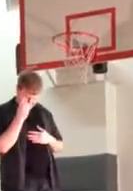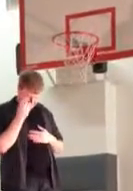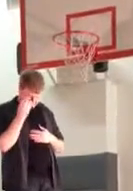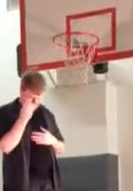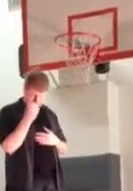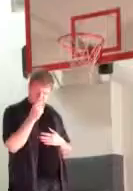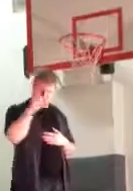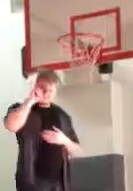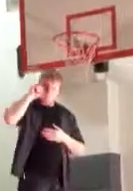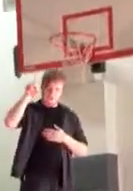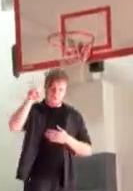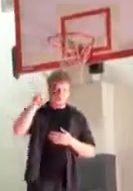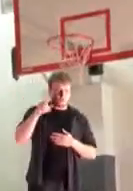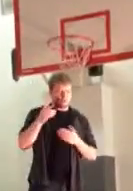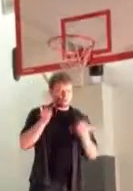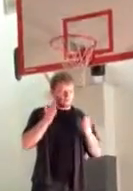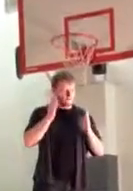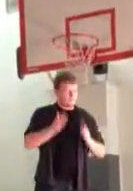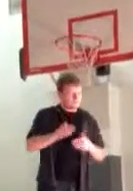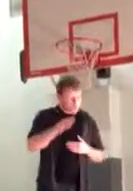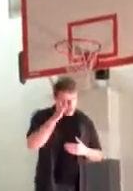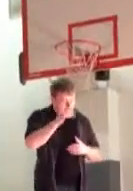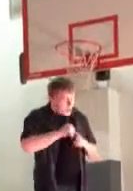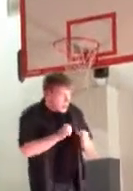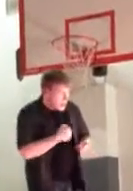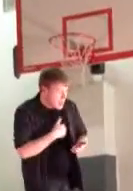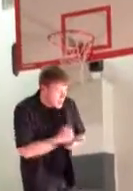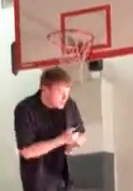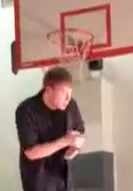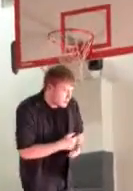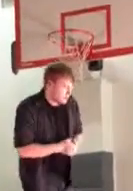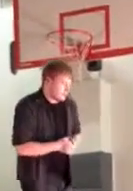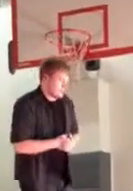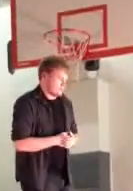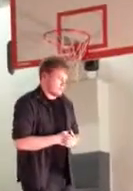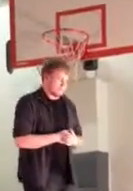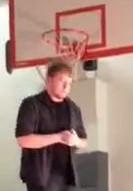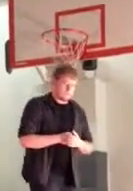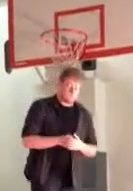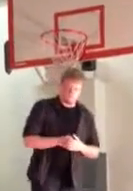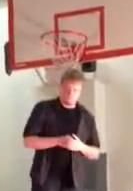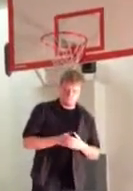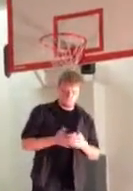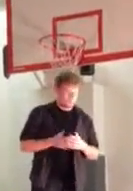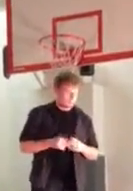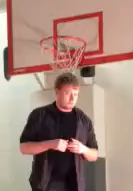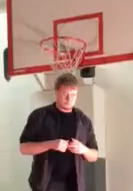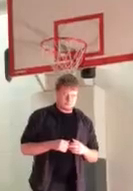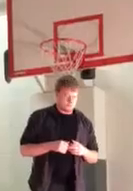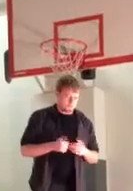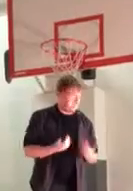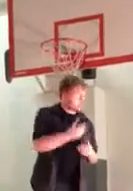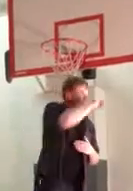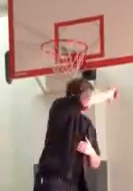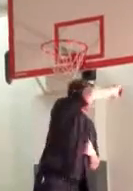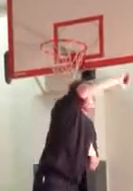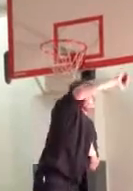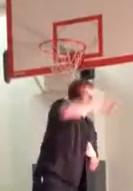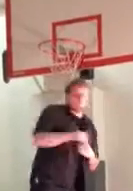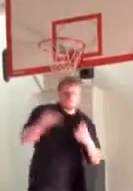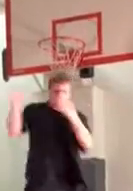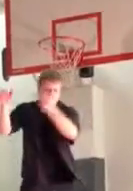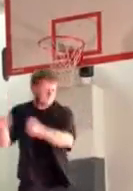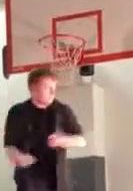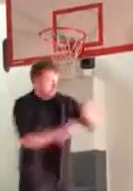like starting to think about everything that was just happening. And he spots the waitress and she's like, hi, can I help you? And the deaf